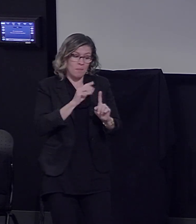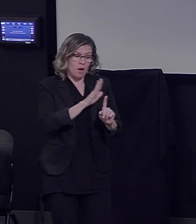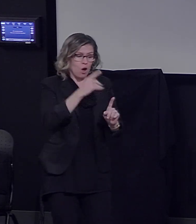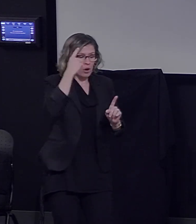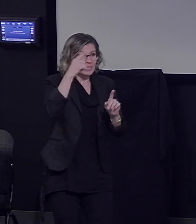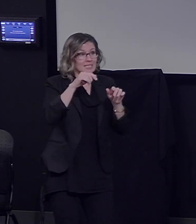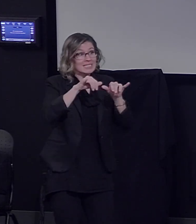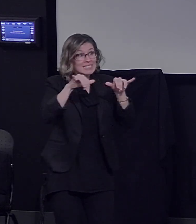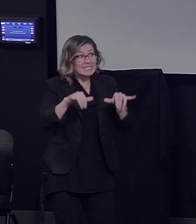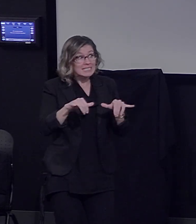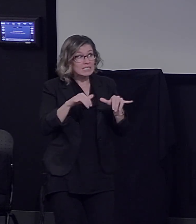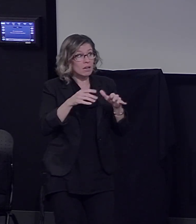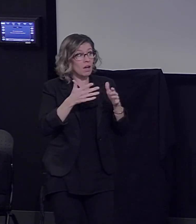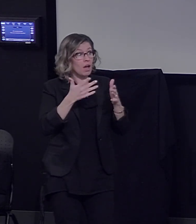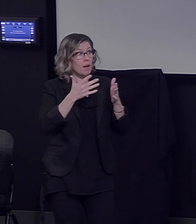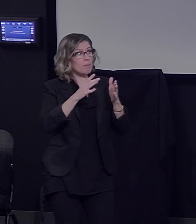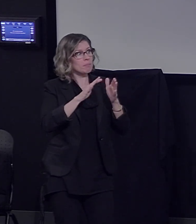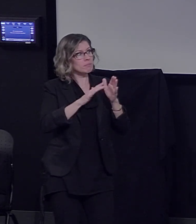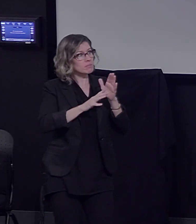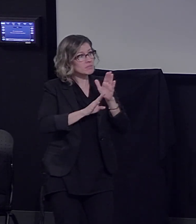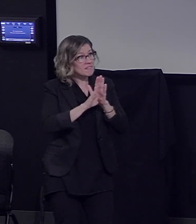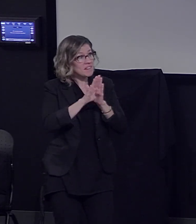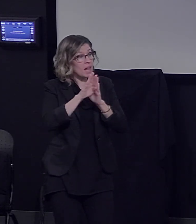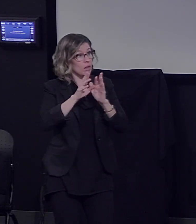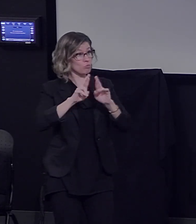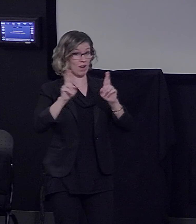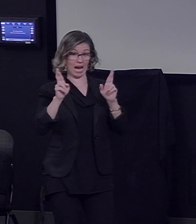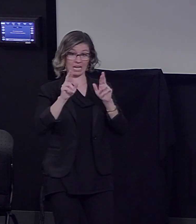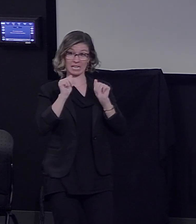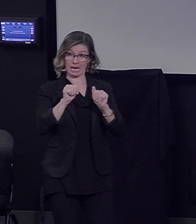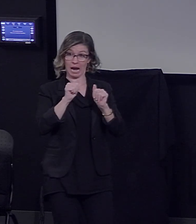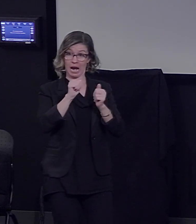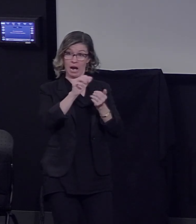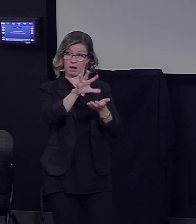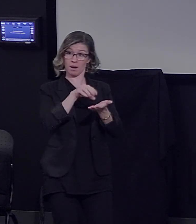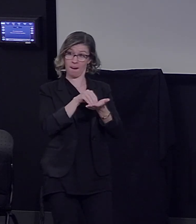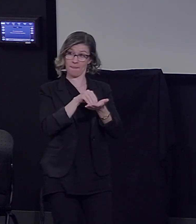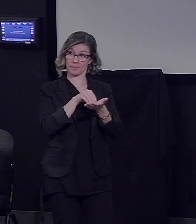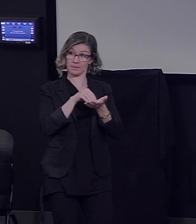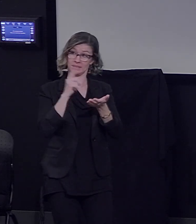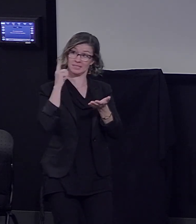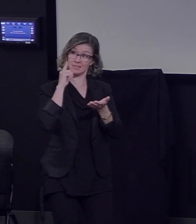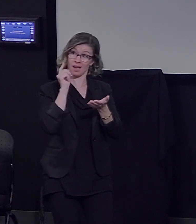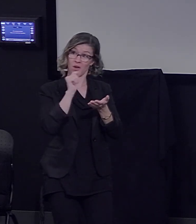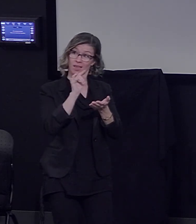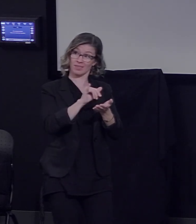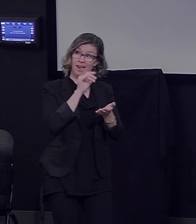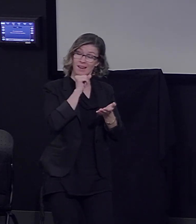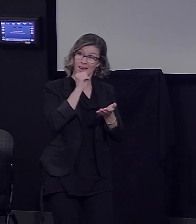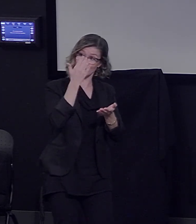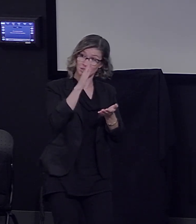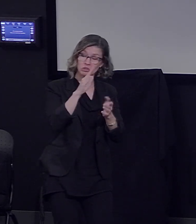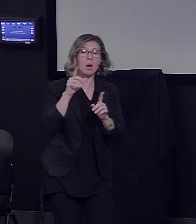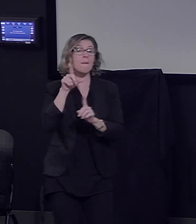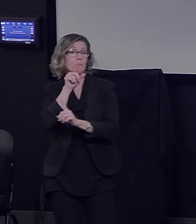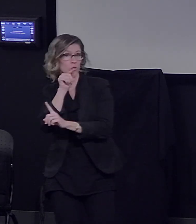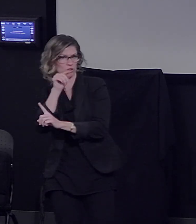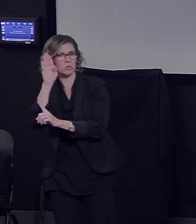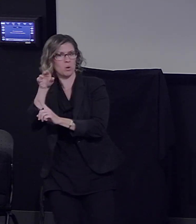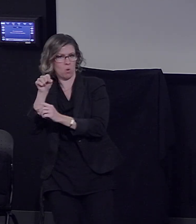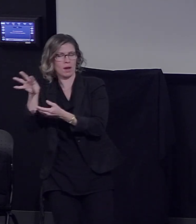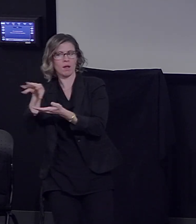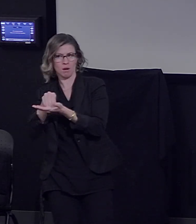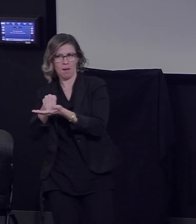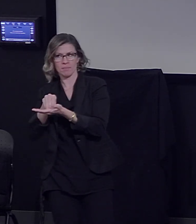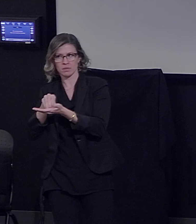is sufficient to produce, to imitate. However, the birds are able to imitate using the